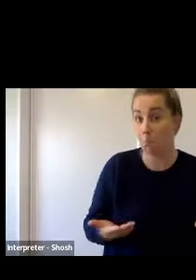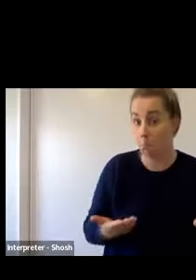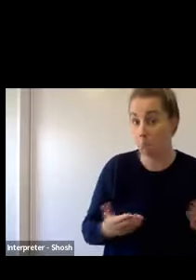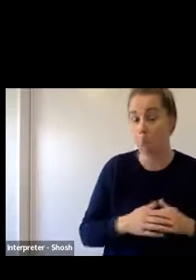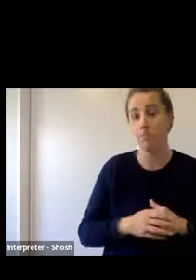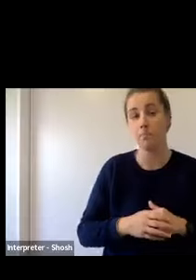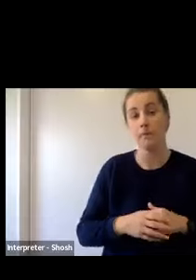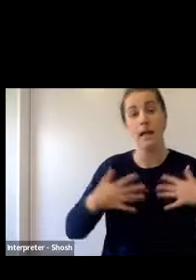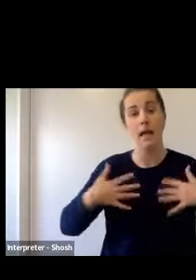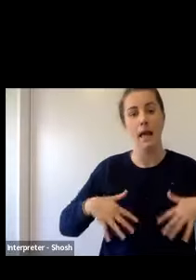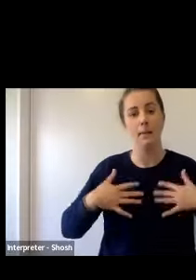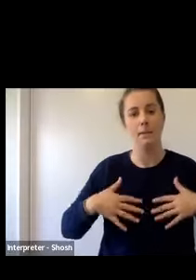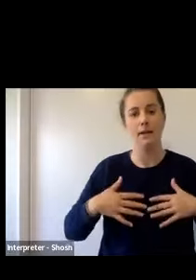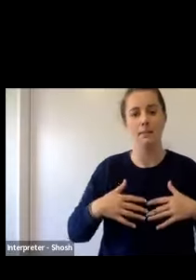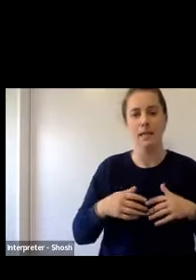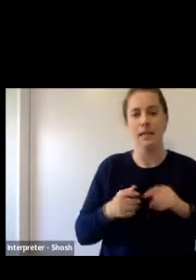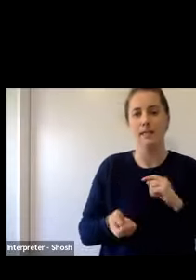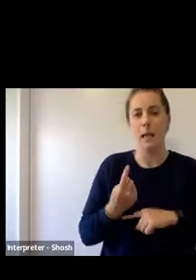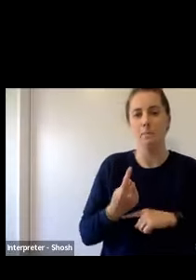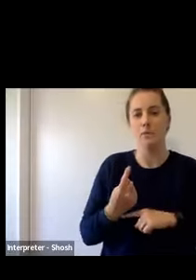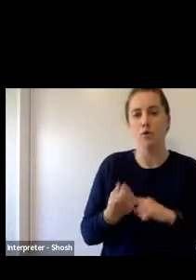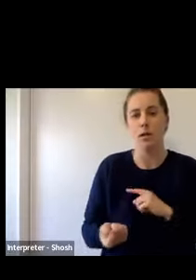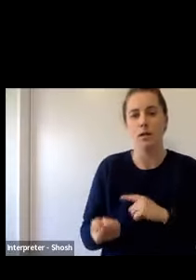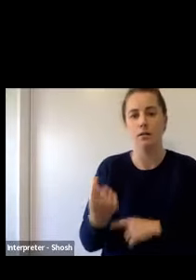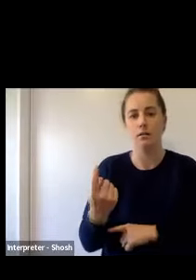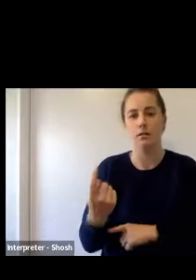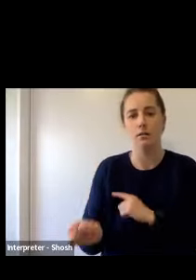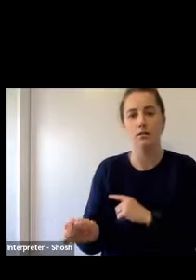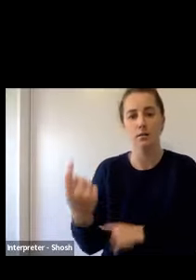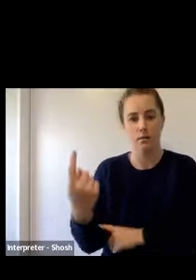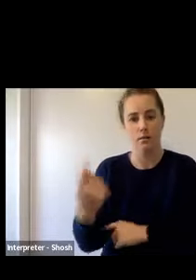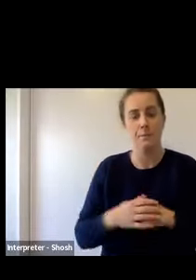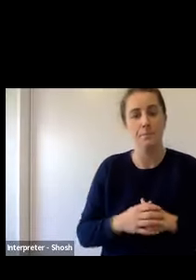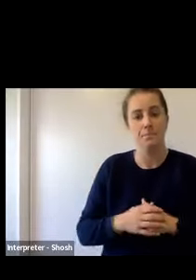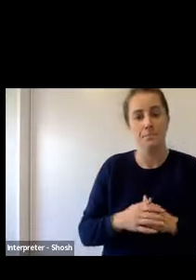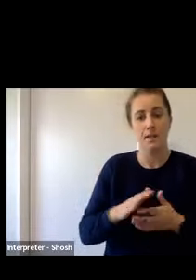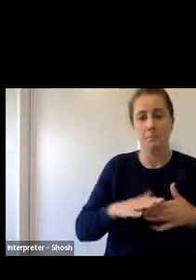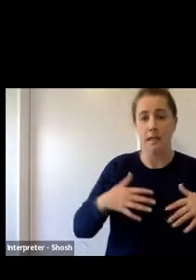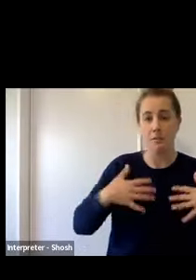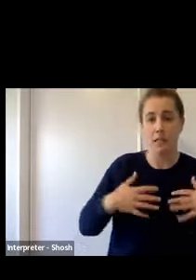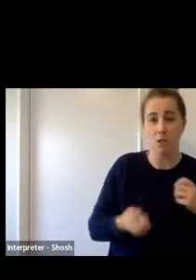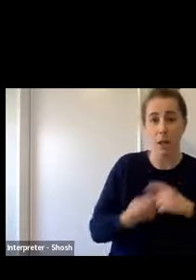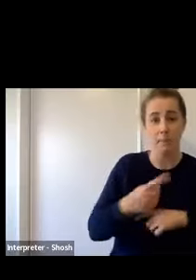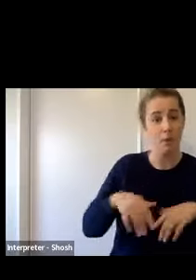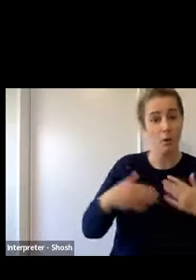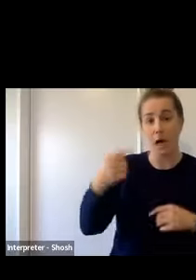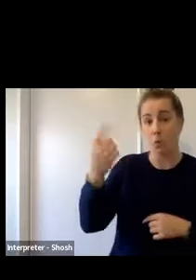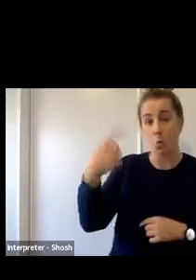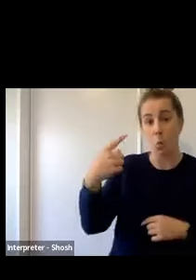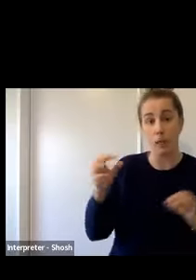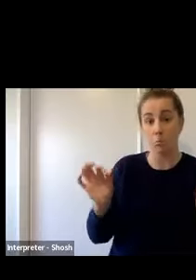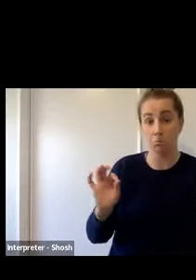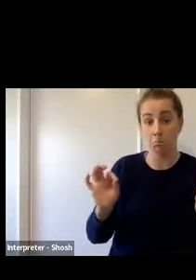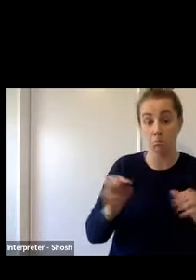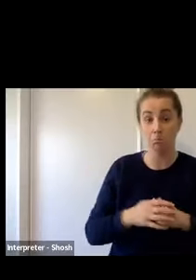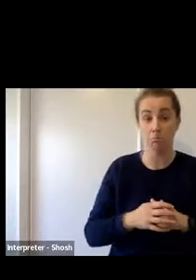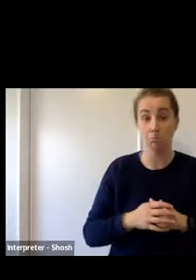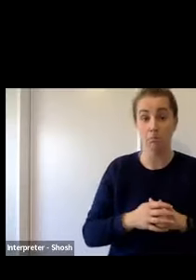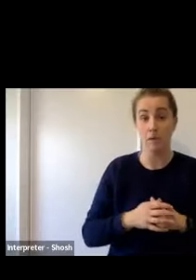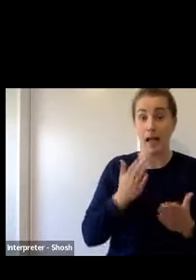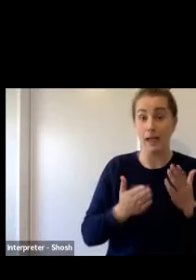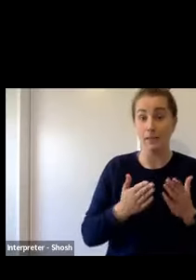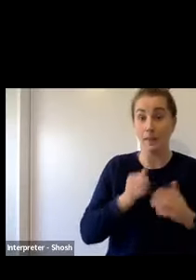Epilepsy is an episodic event in the truest sense of the word. Seizures happen without warning, and depending on the